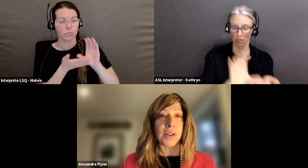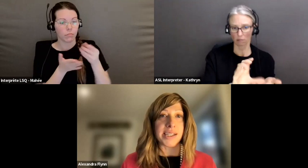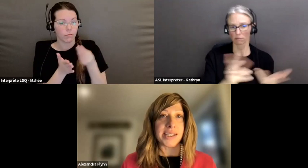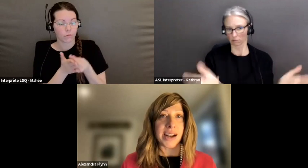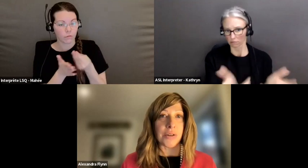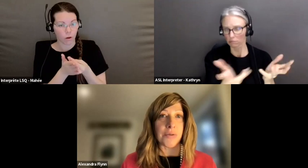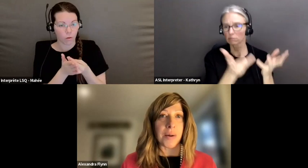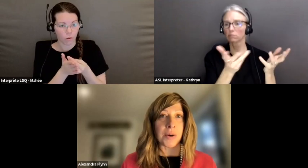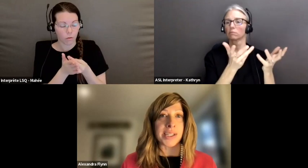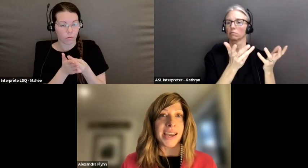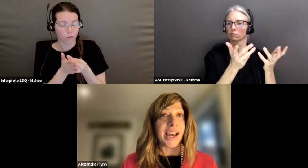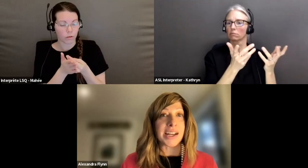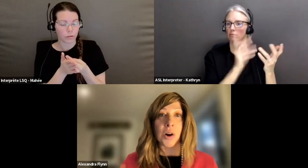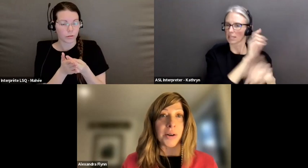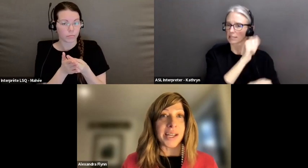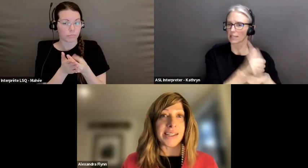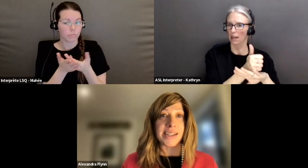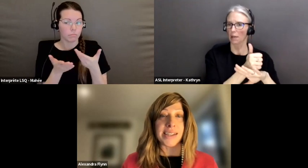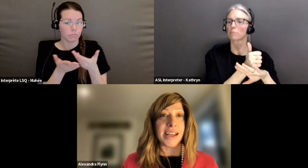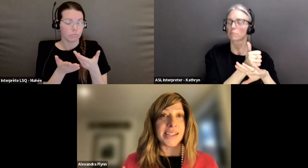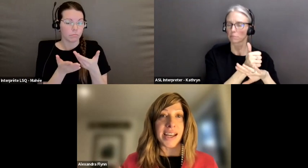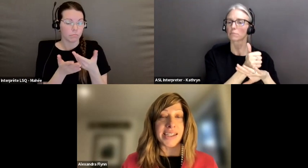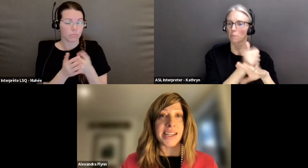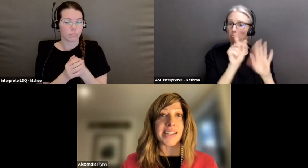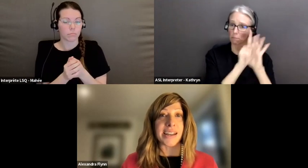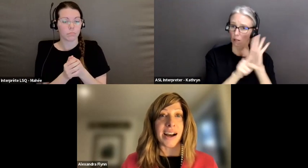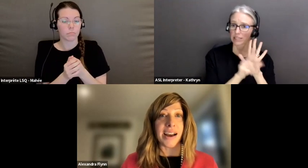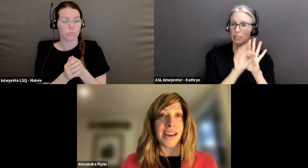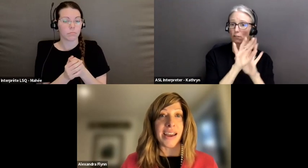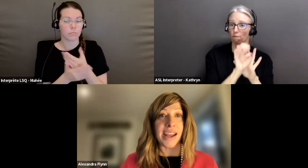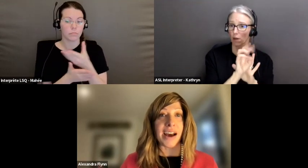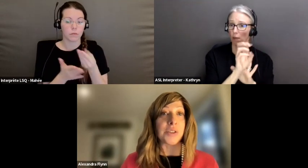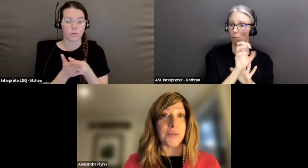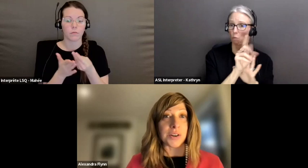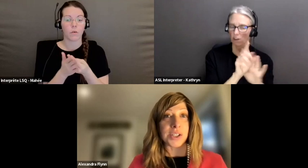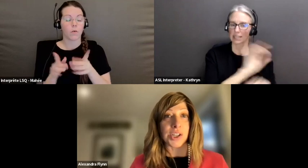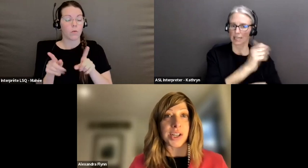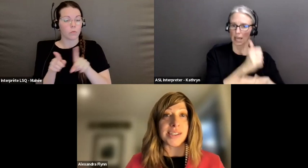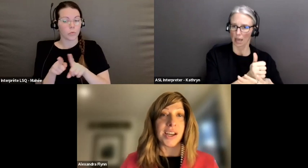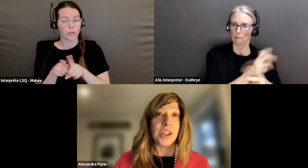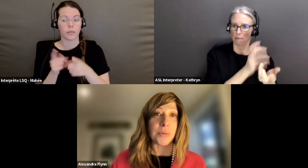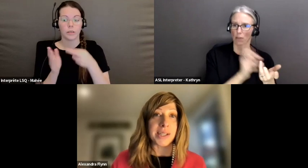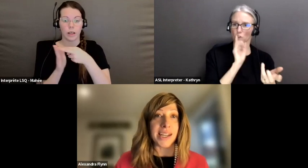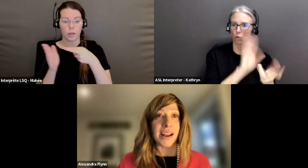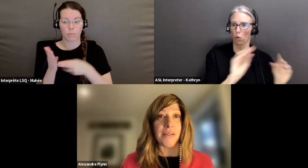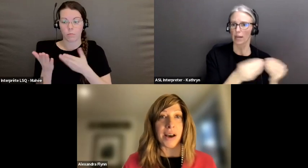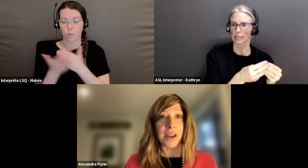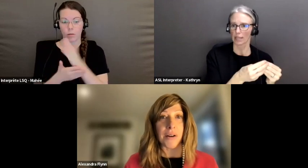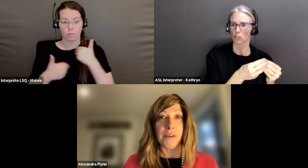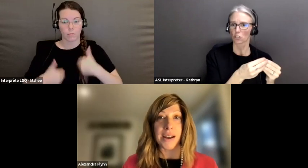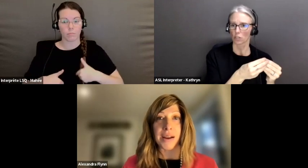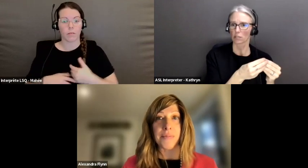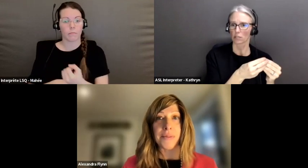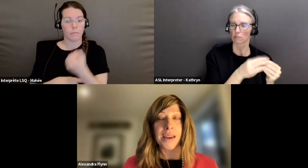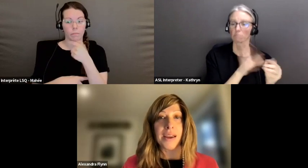bylaws, policies, and other frameworks as already exists in other spheres, such as the receipt of